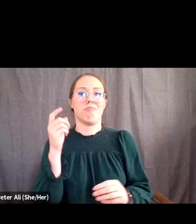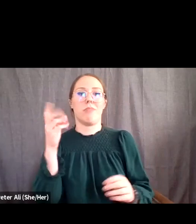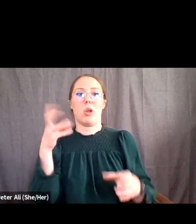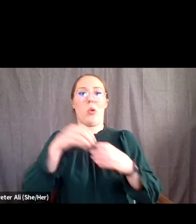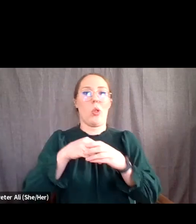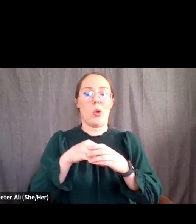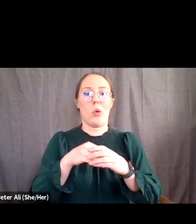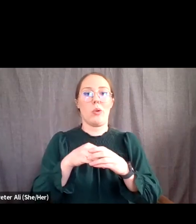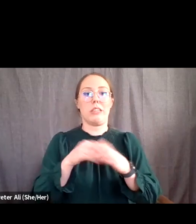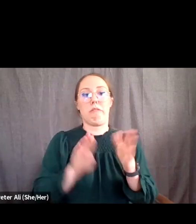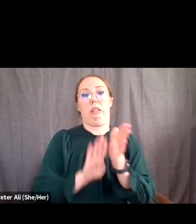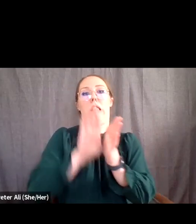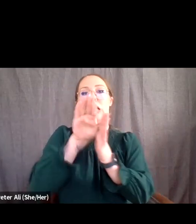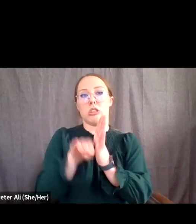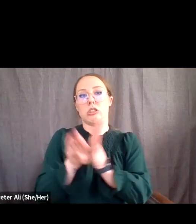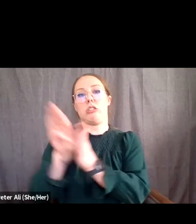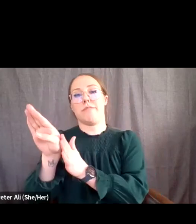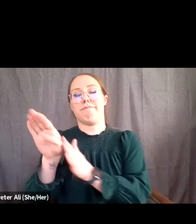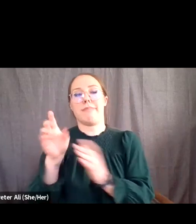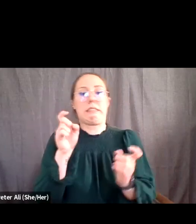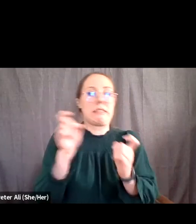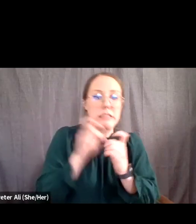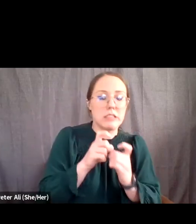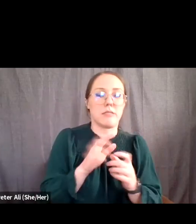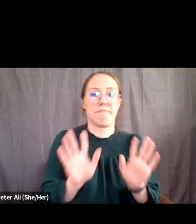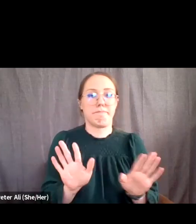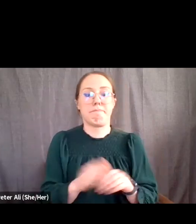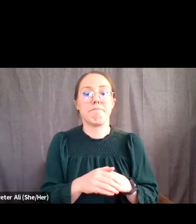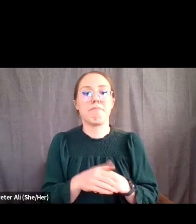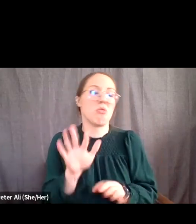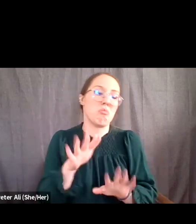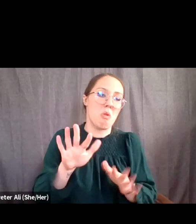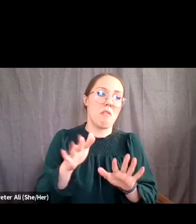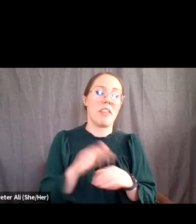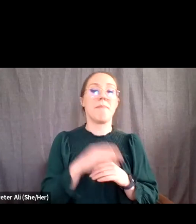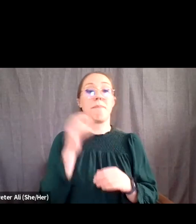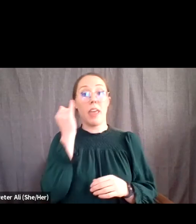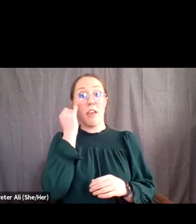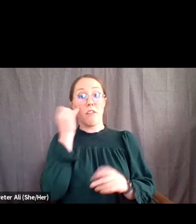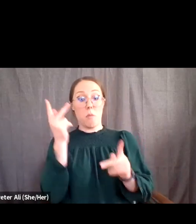exact demographic numbers, but just roughly, if you were to multiply the